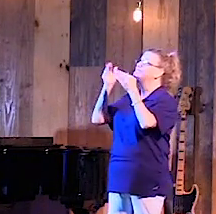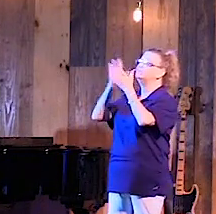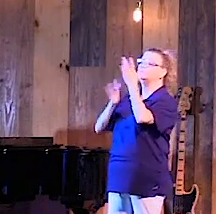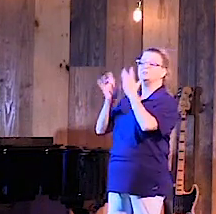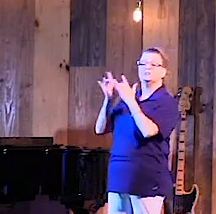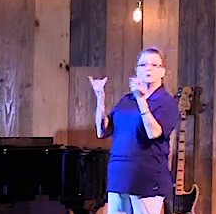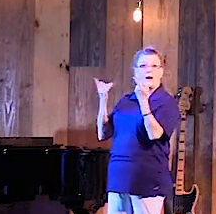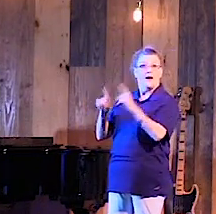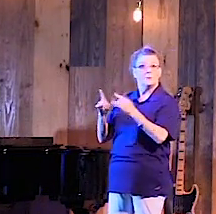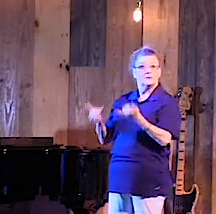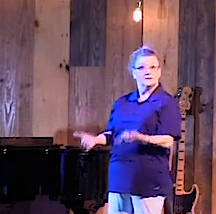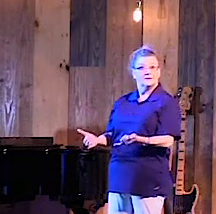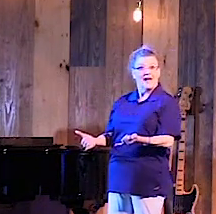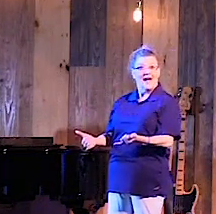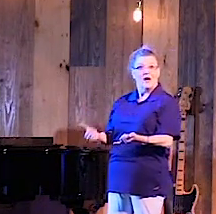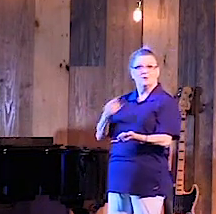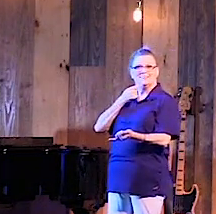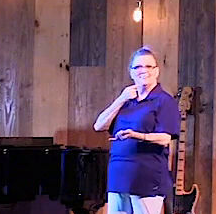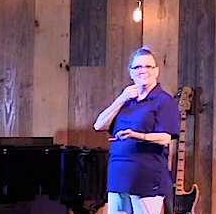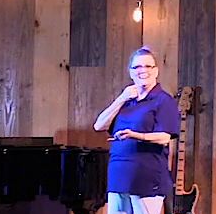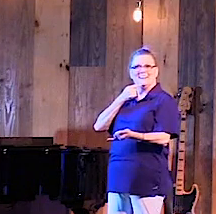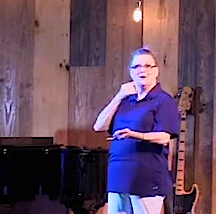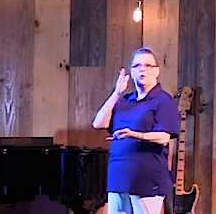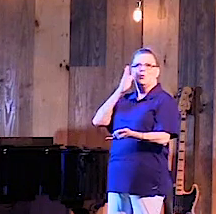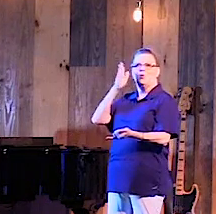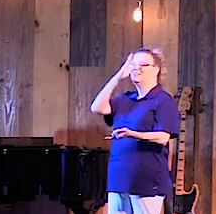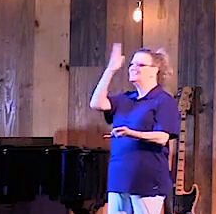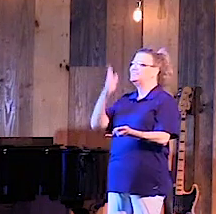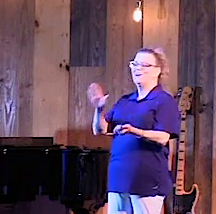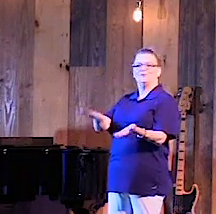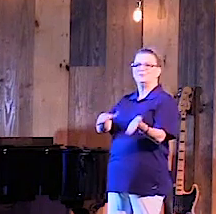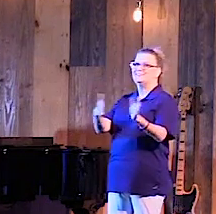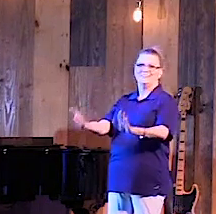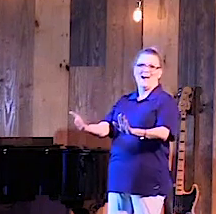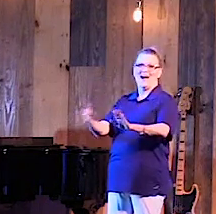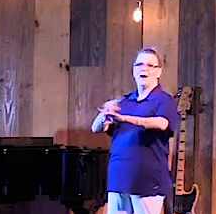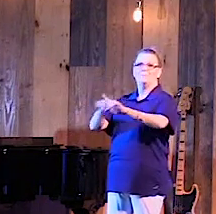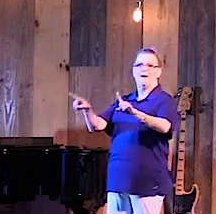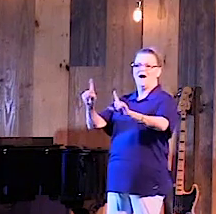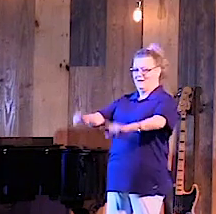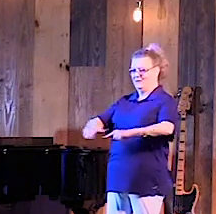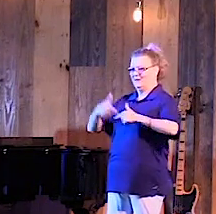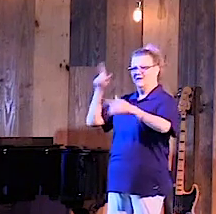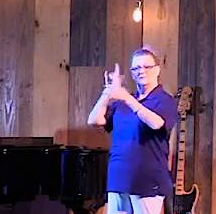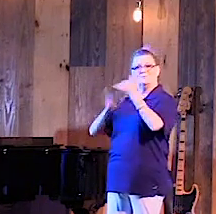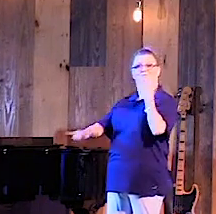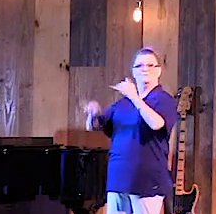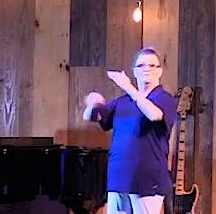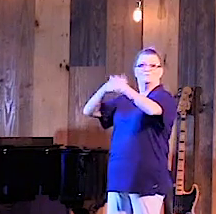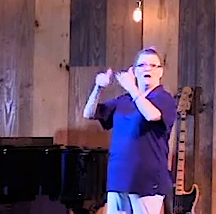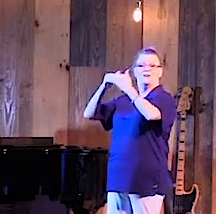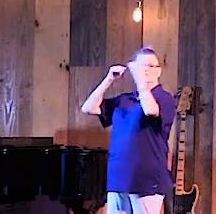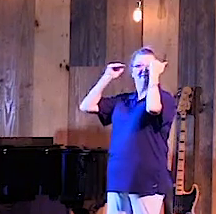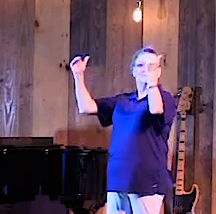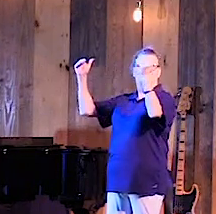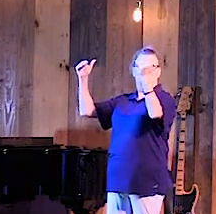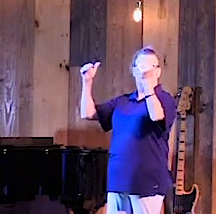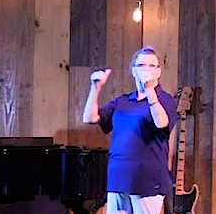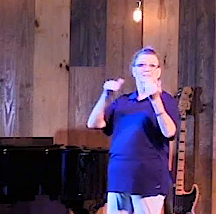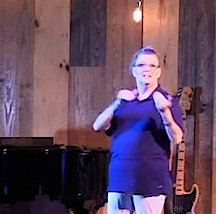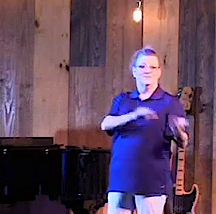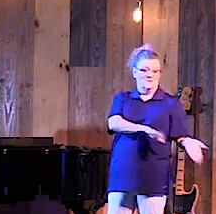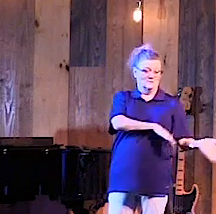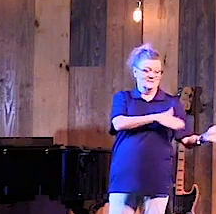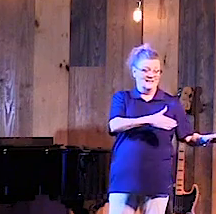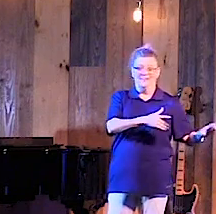that? John 3:16 says that you will never perish but have everlasting life. You can go from life to death